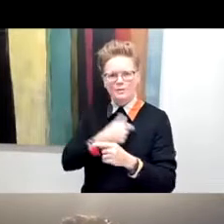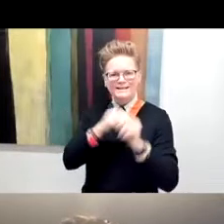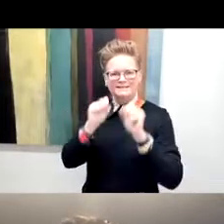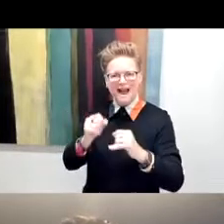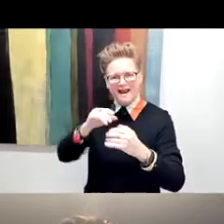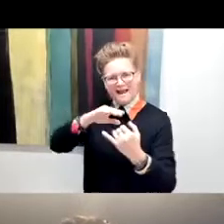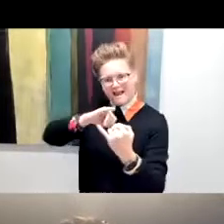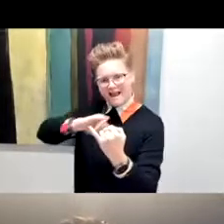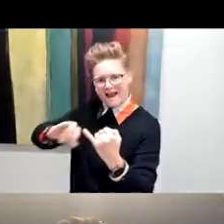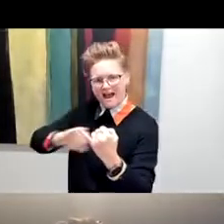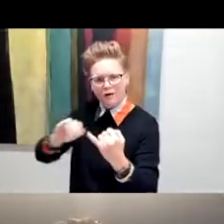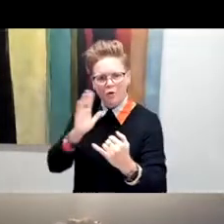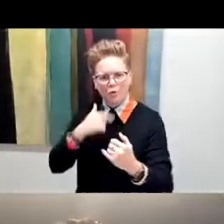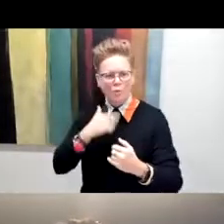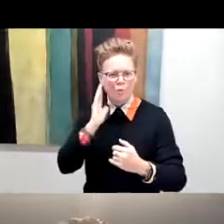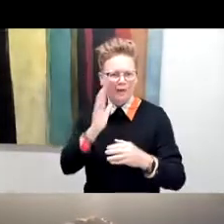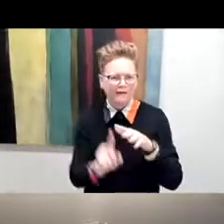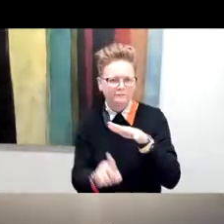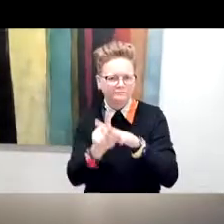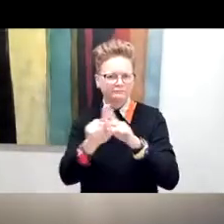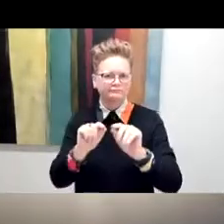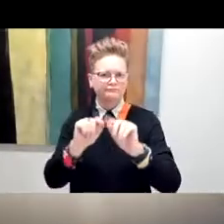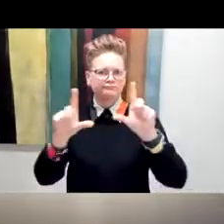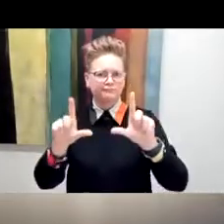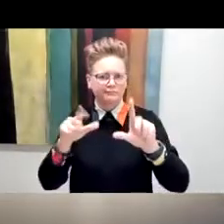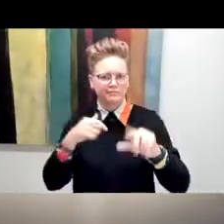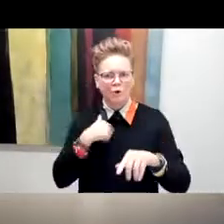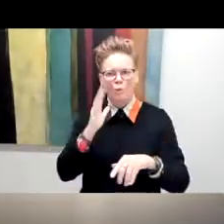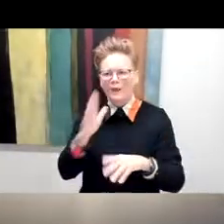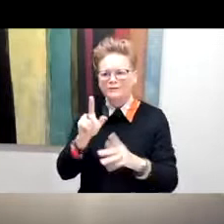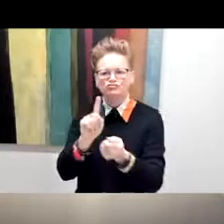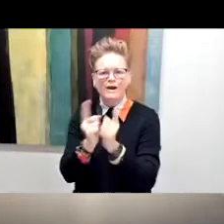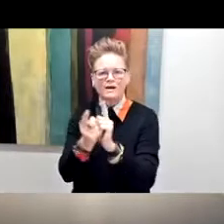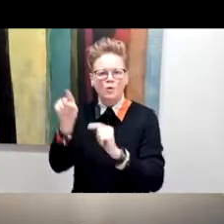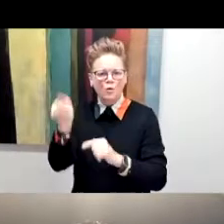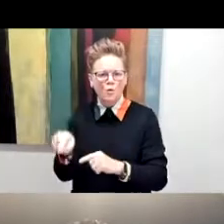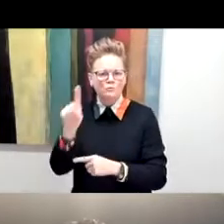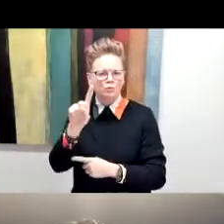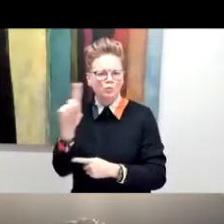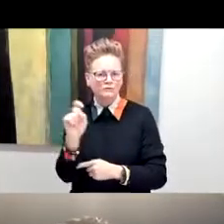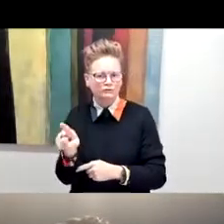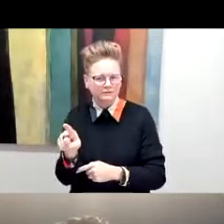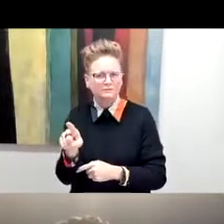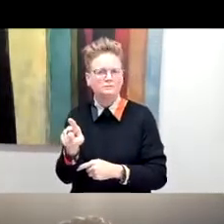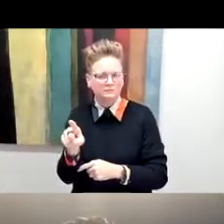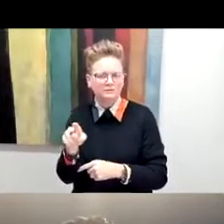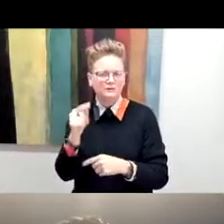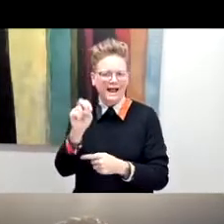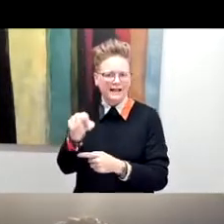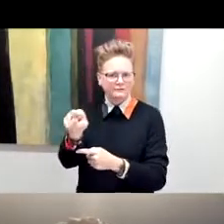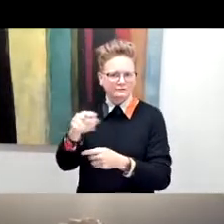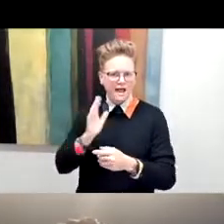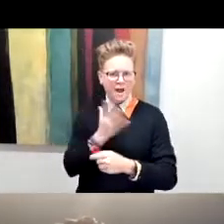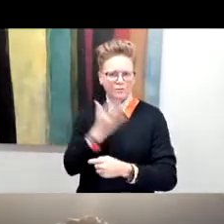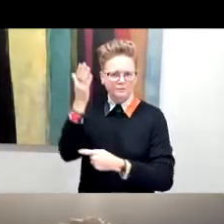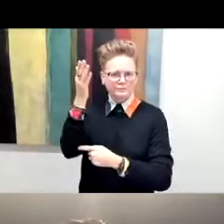because we want to make sure that we keep those for the very end, and then we will share those. We will